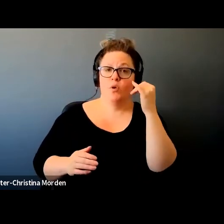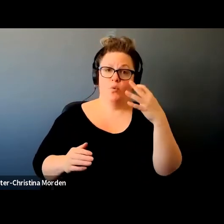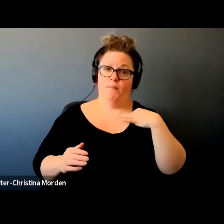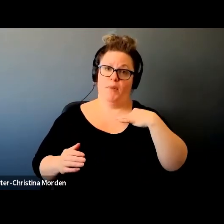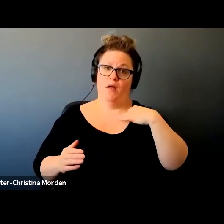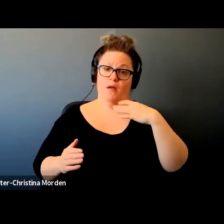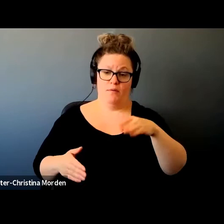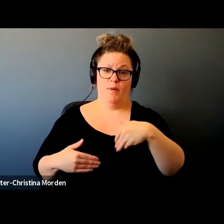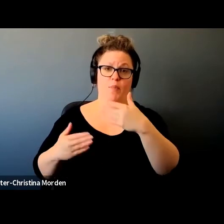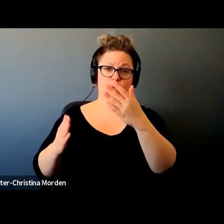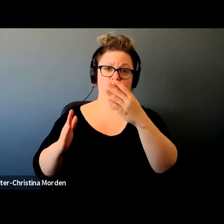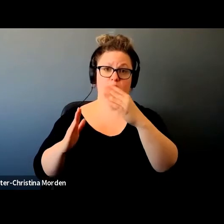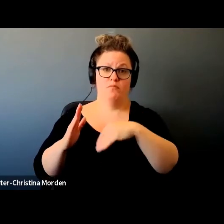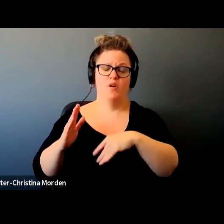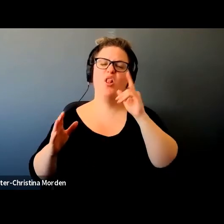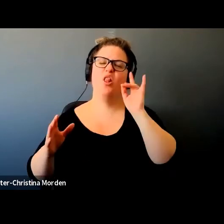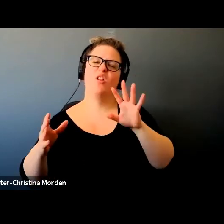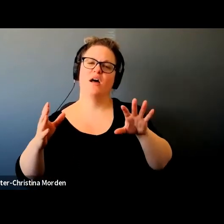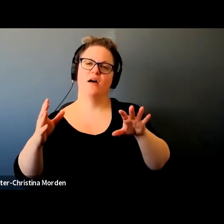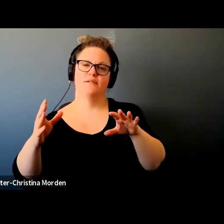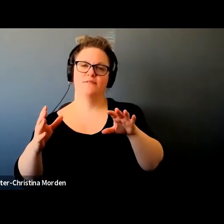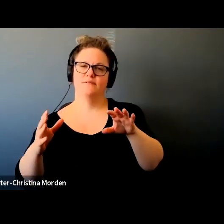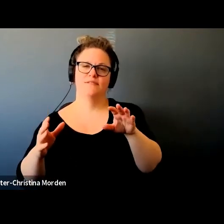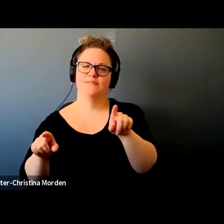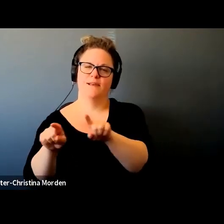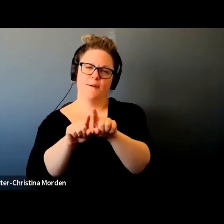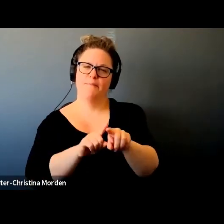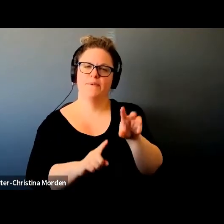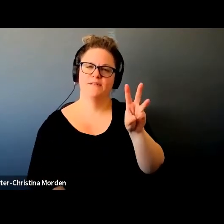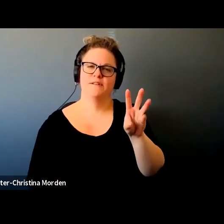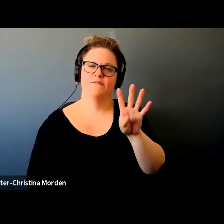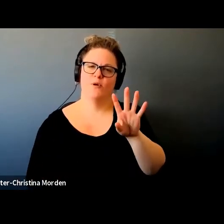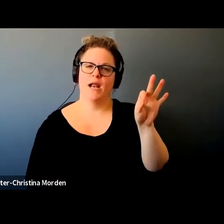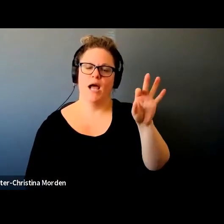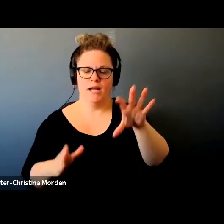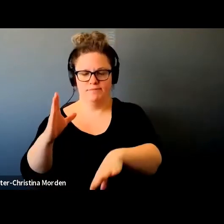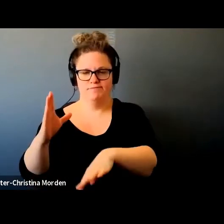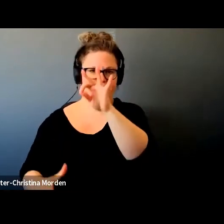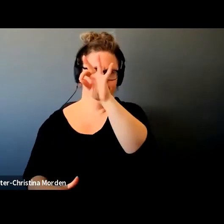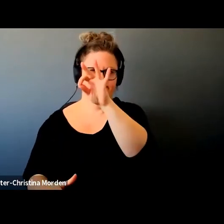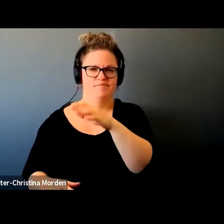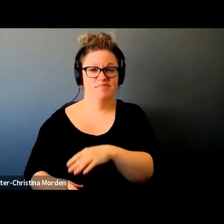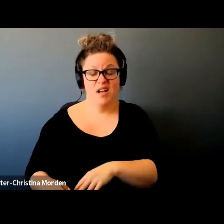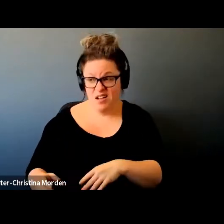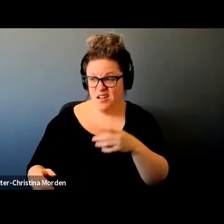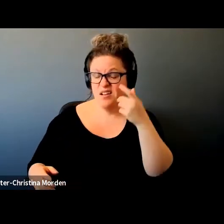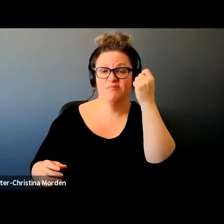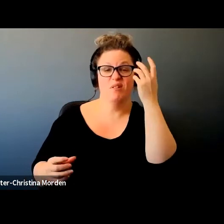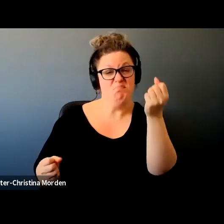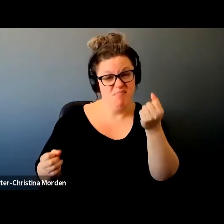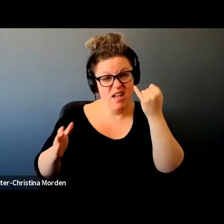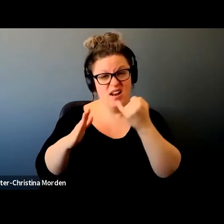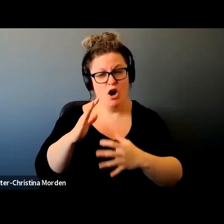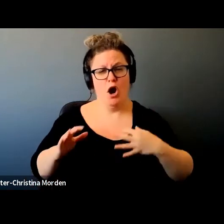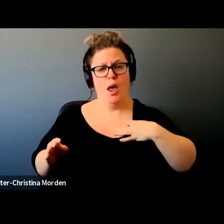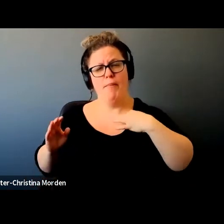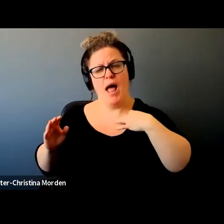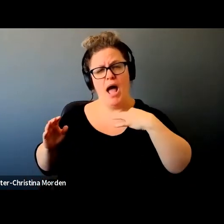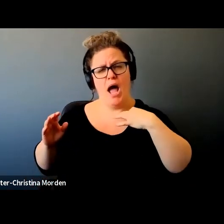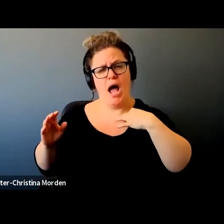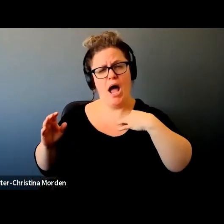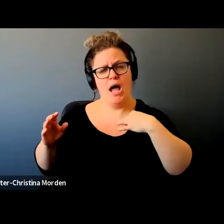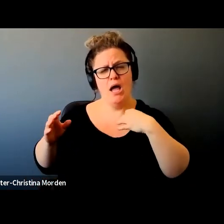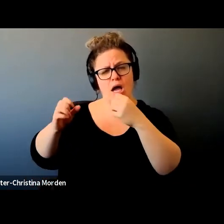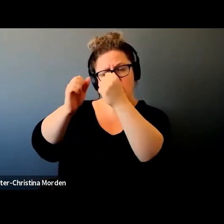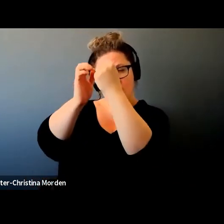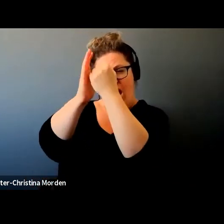to be part of a lottery. There are always more applicants with great projects than there is available funding. The benefit of writing a grant